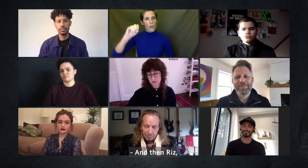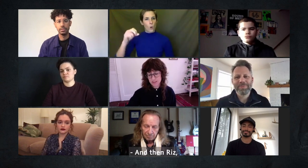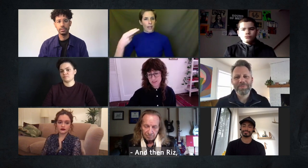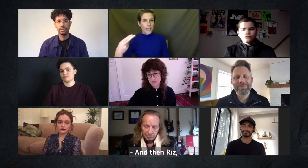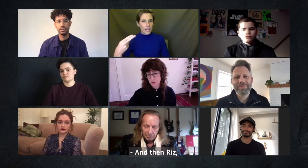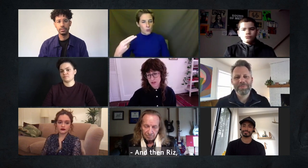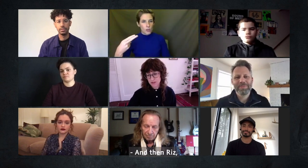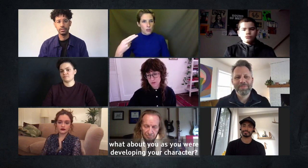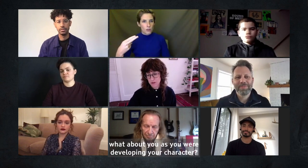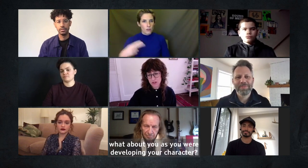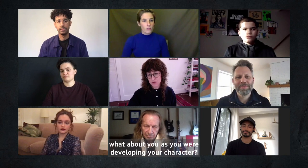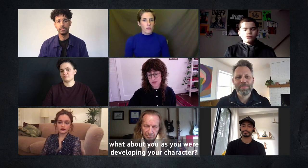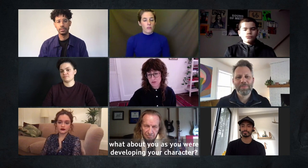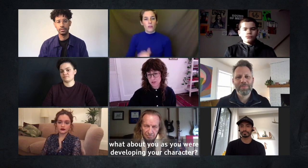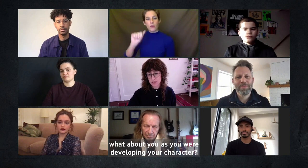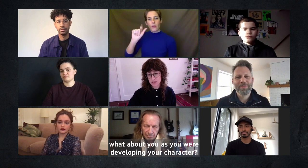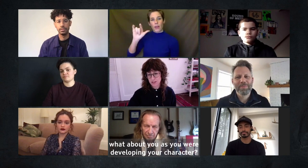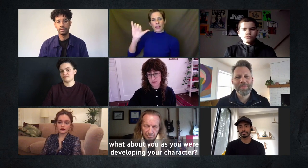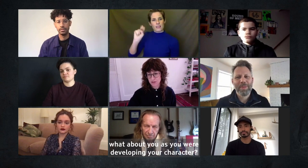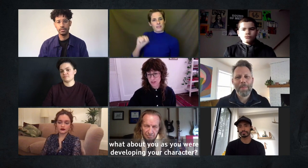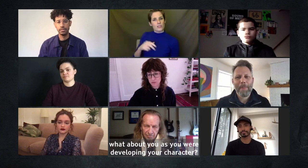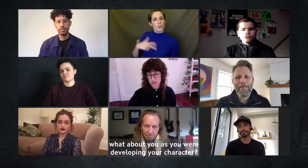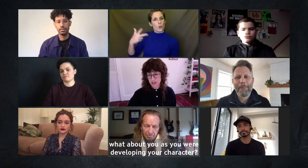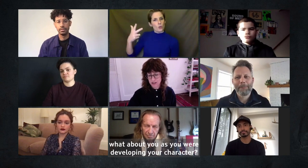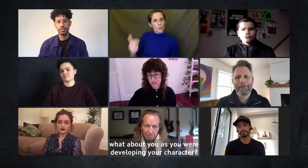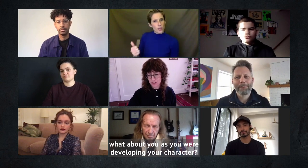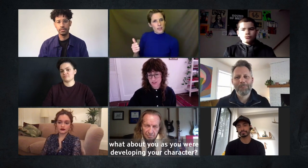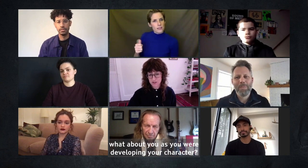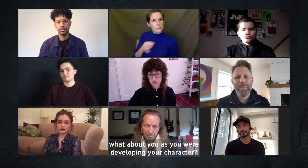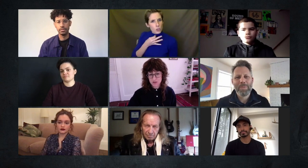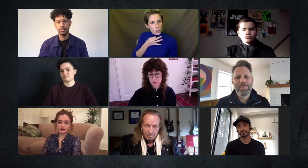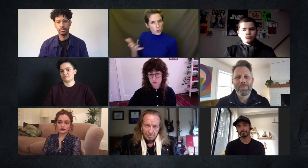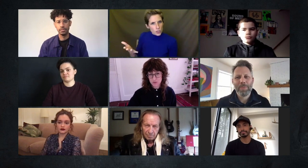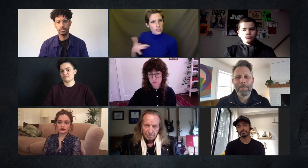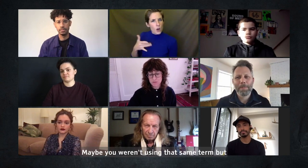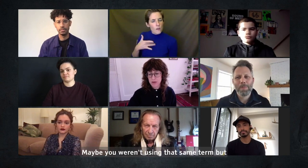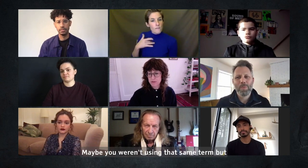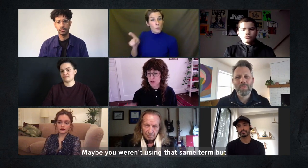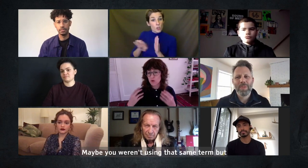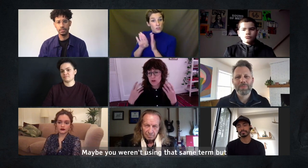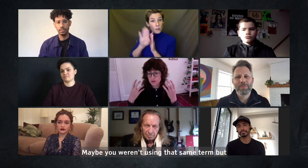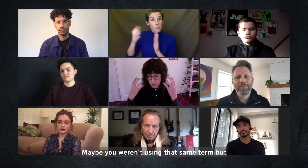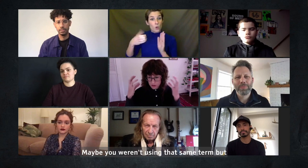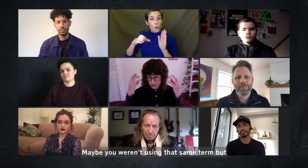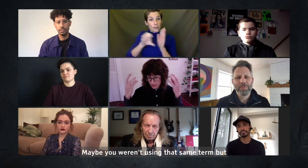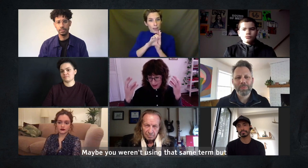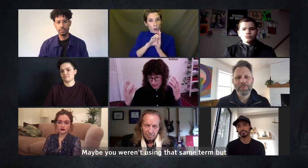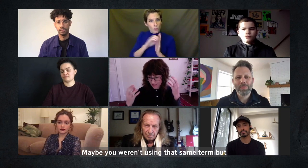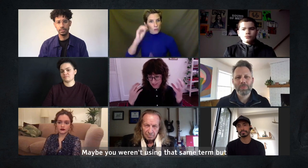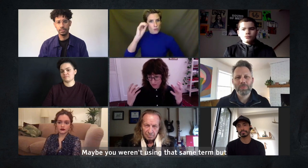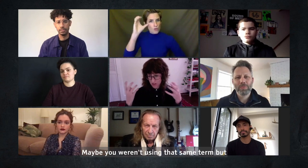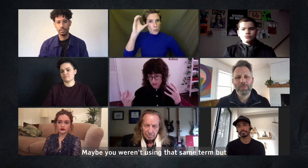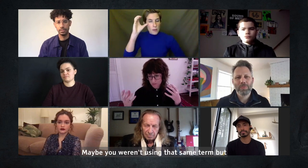And then Riz, what about you as you were, you know, developing your character? Maybe you weren't using